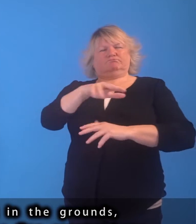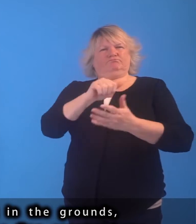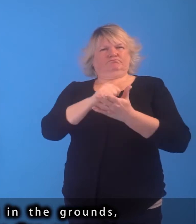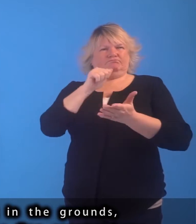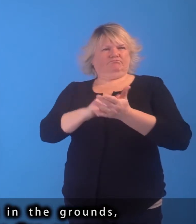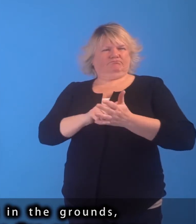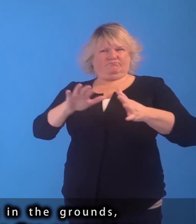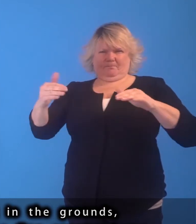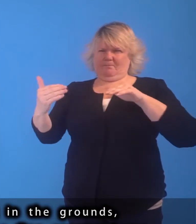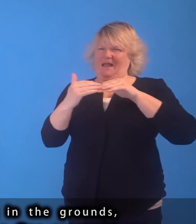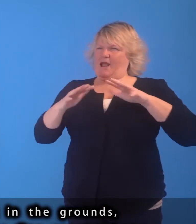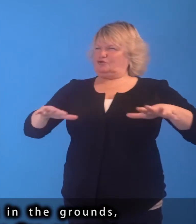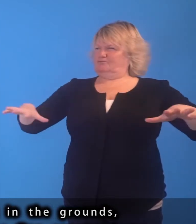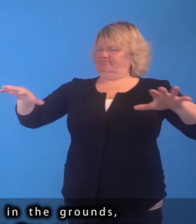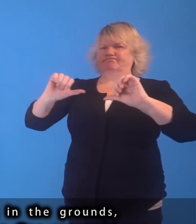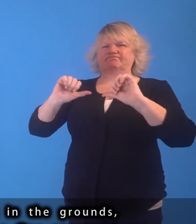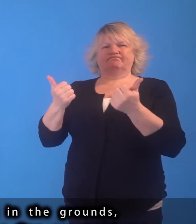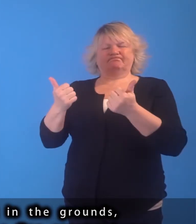home.